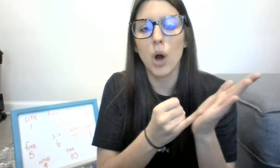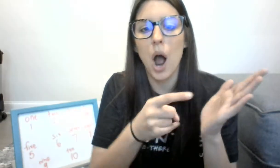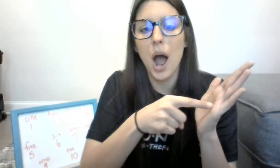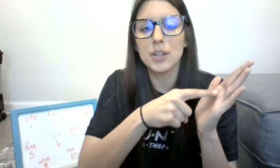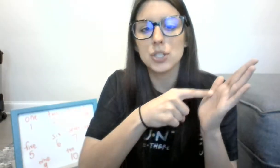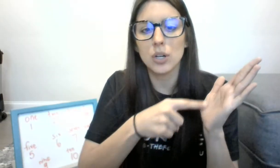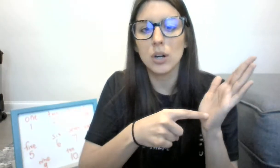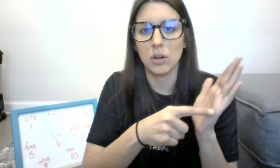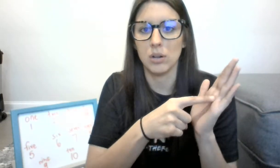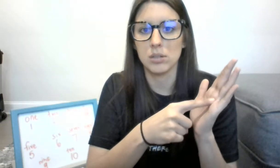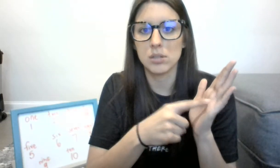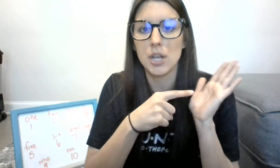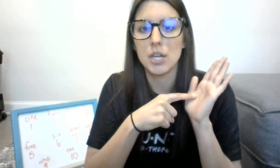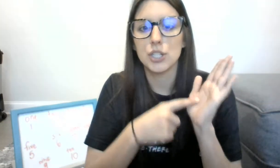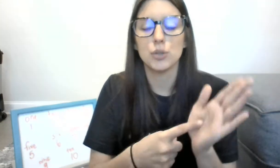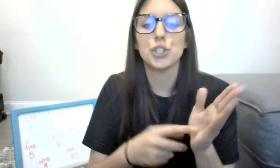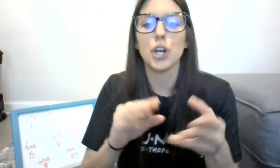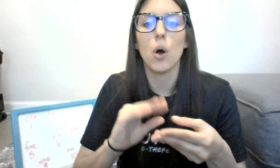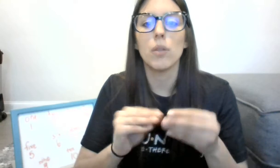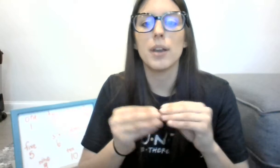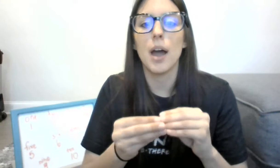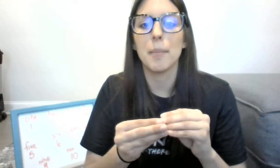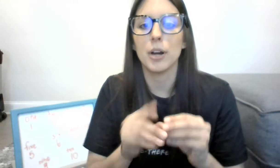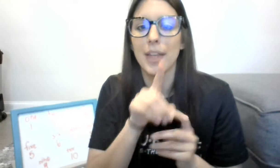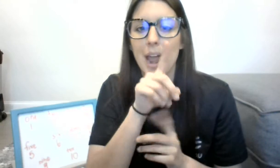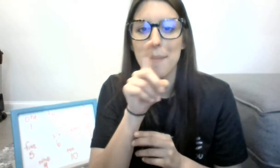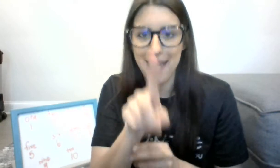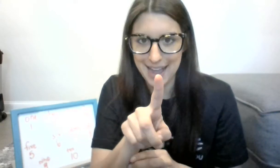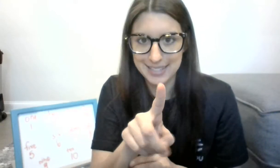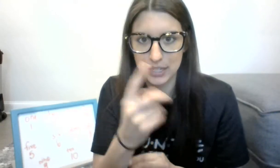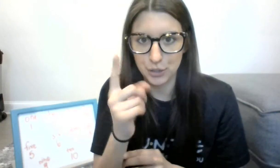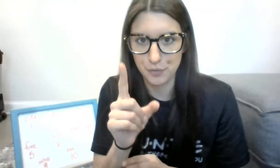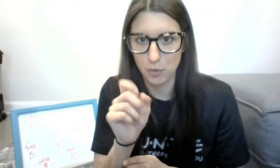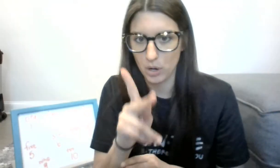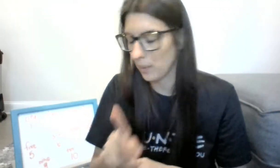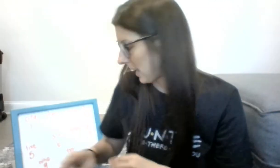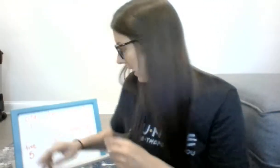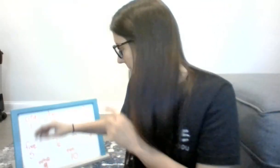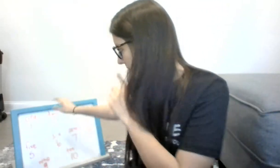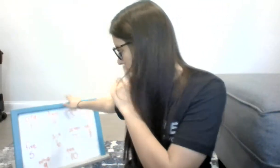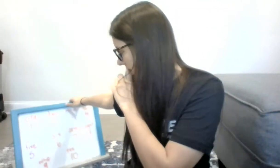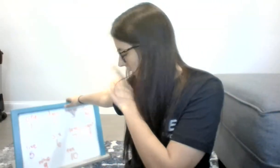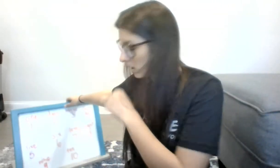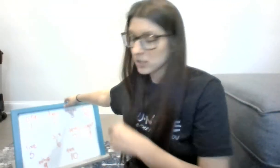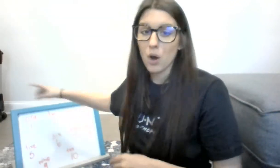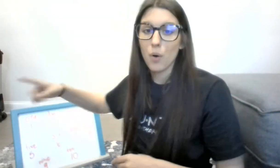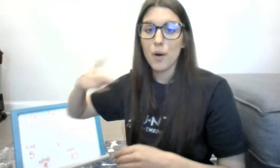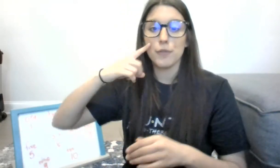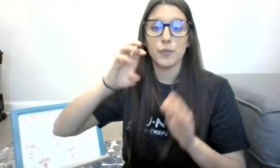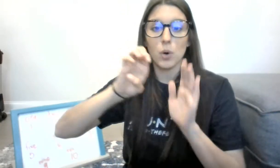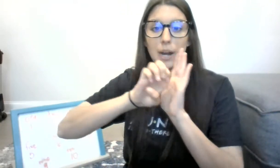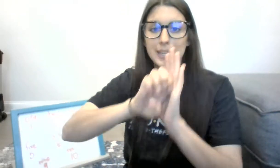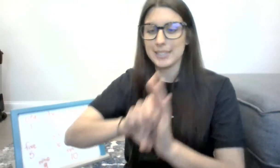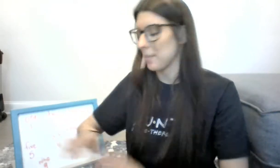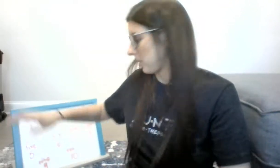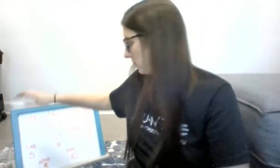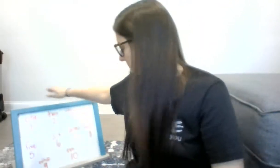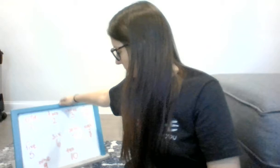draw circles to show the number that I'm asking you for, okay? So, for example,